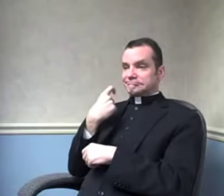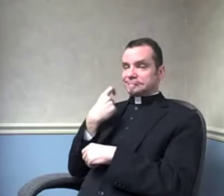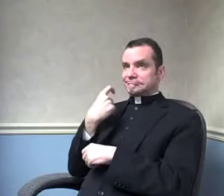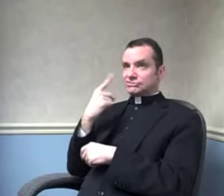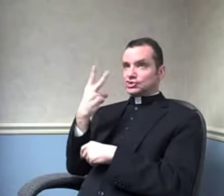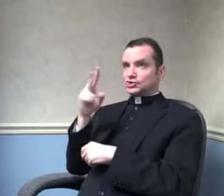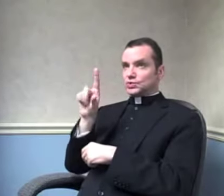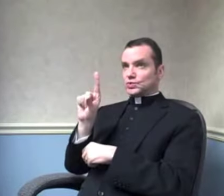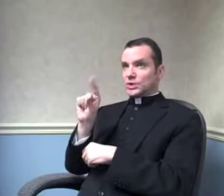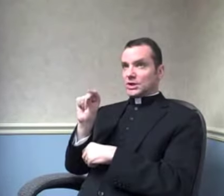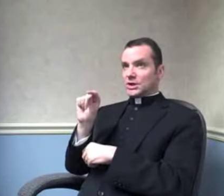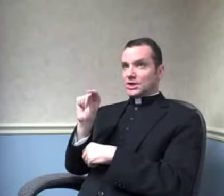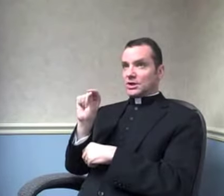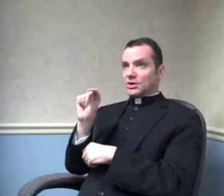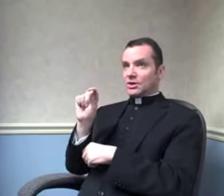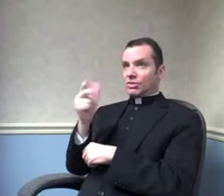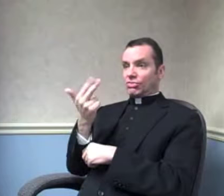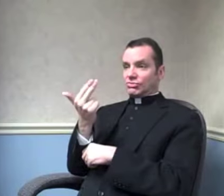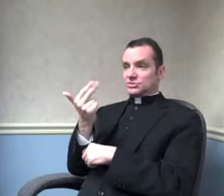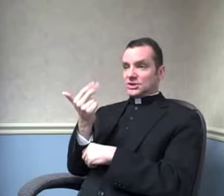Brazil, in 2013.